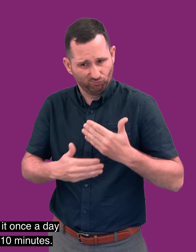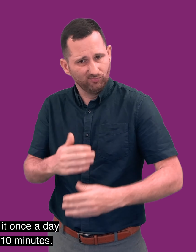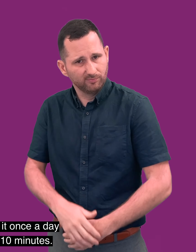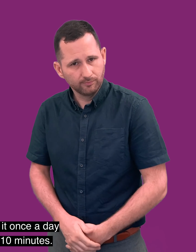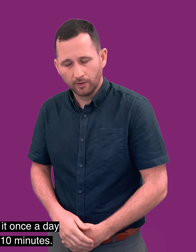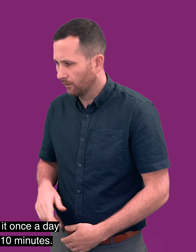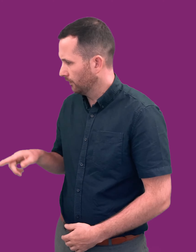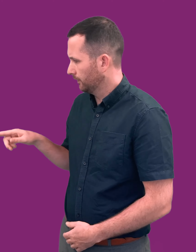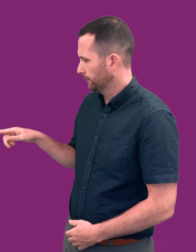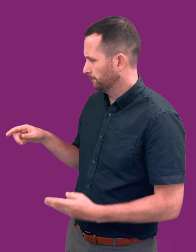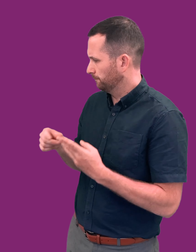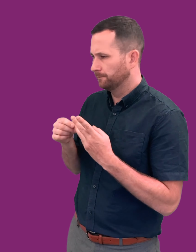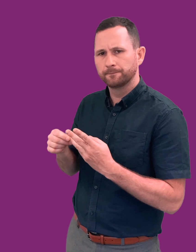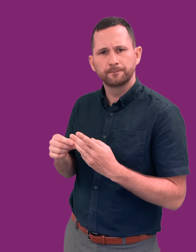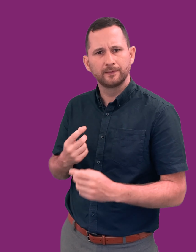10 minutes.